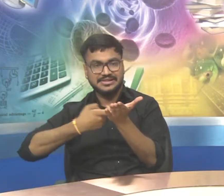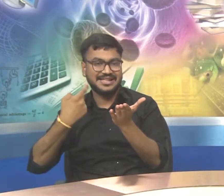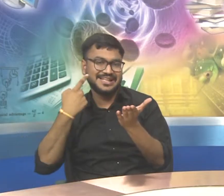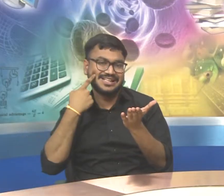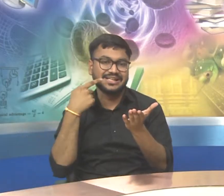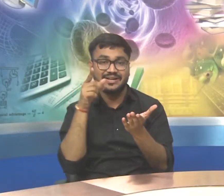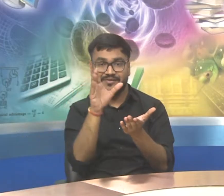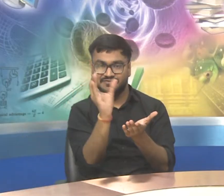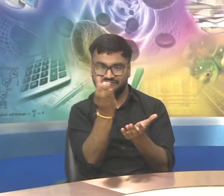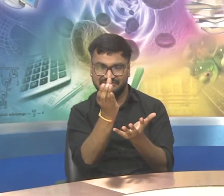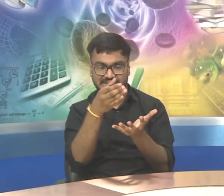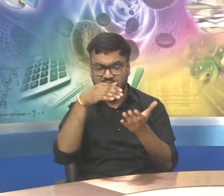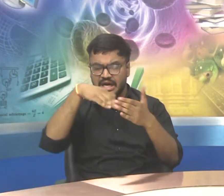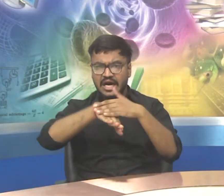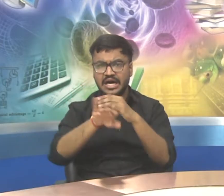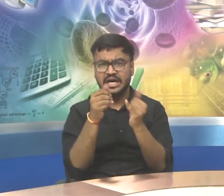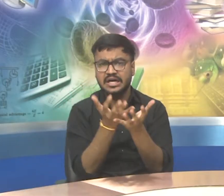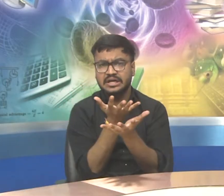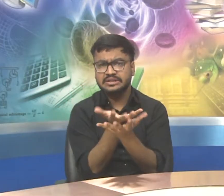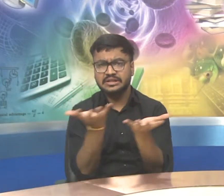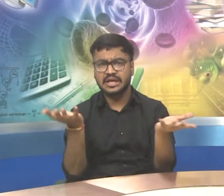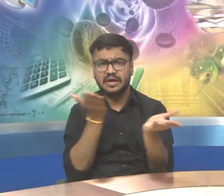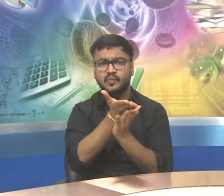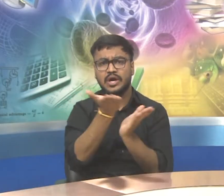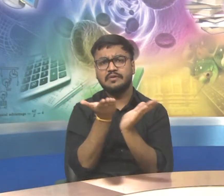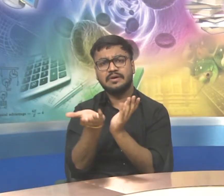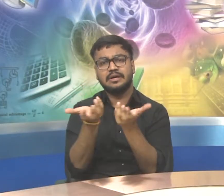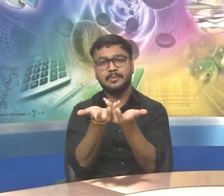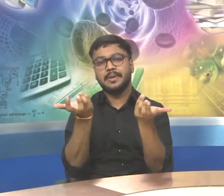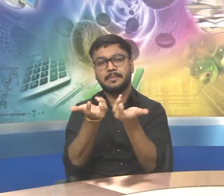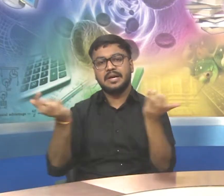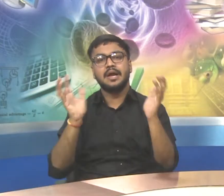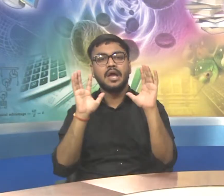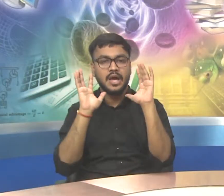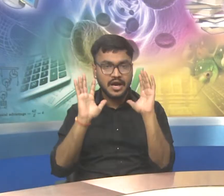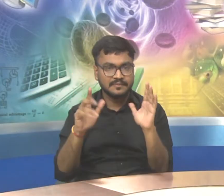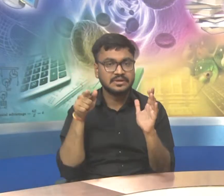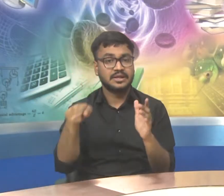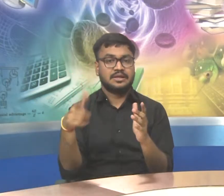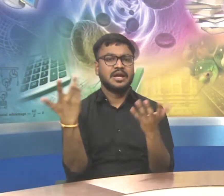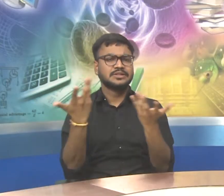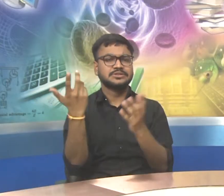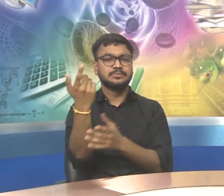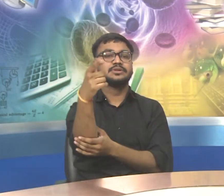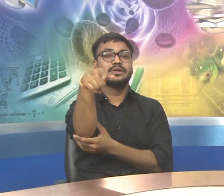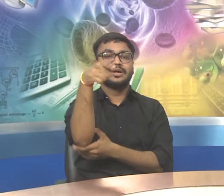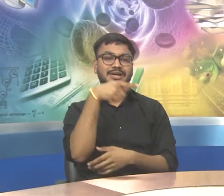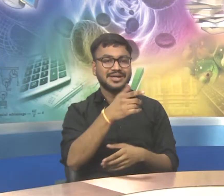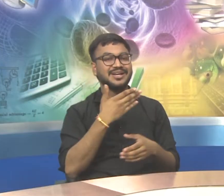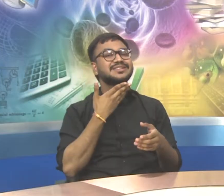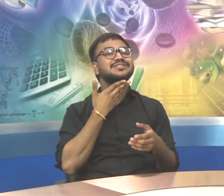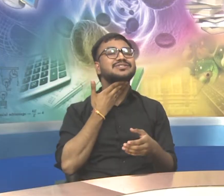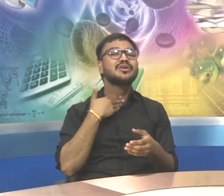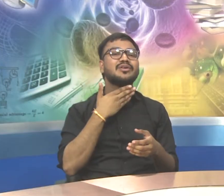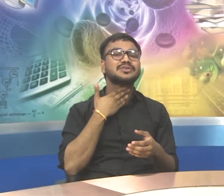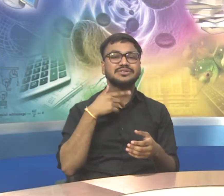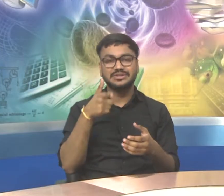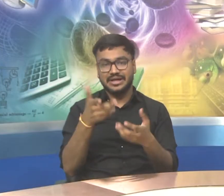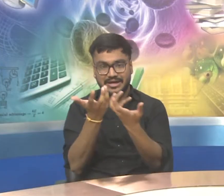Even though making mishri, which is like a sugar crystals, is a type of